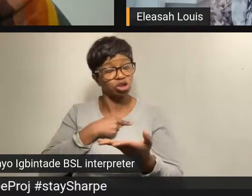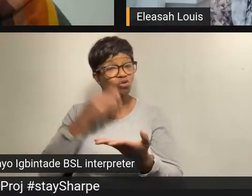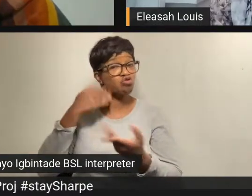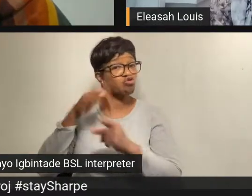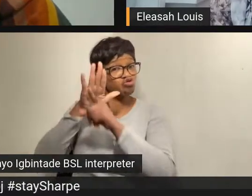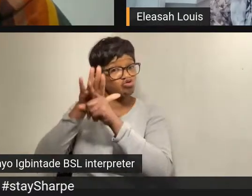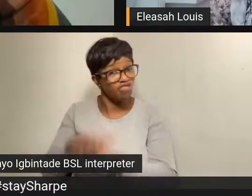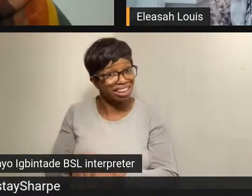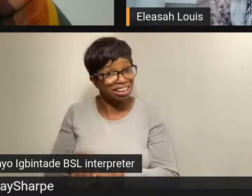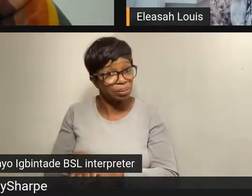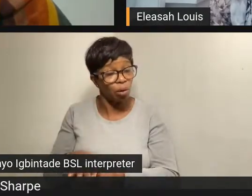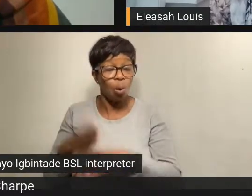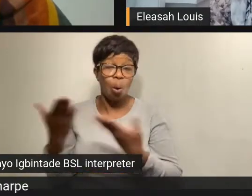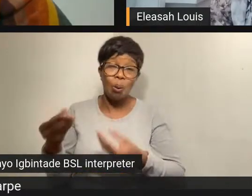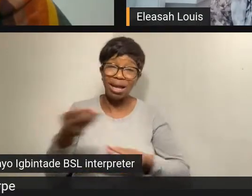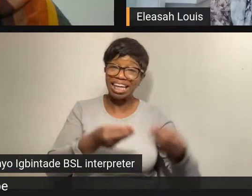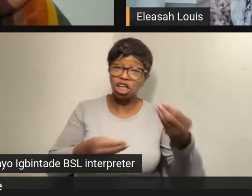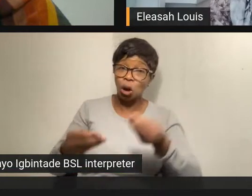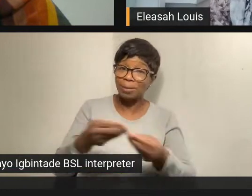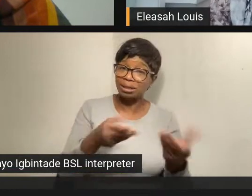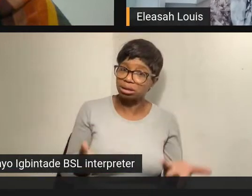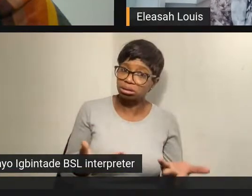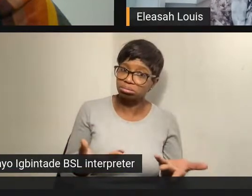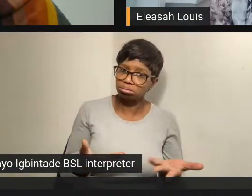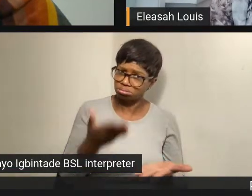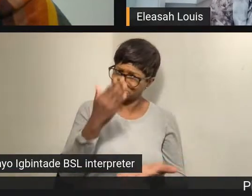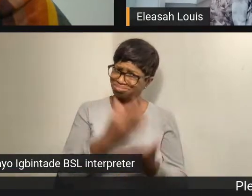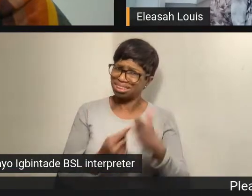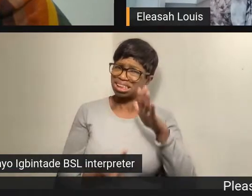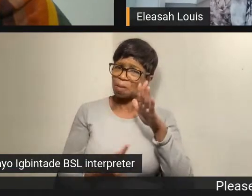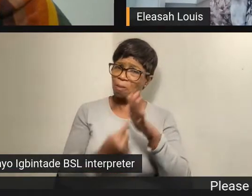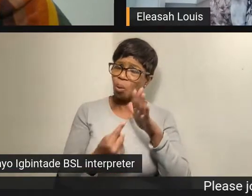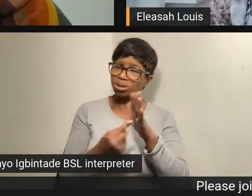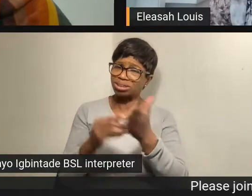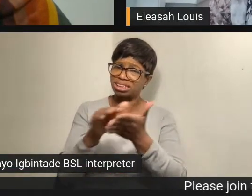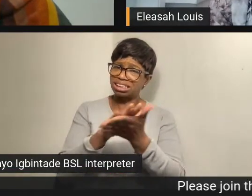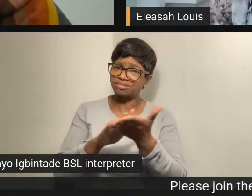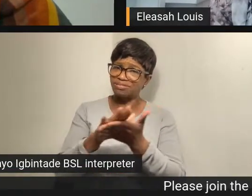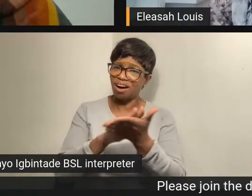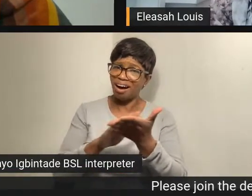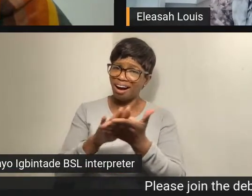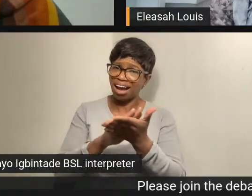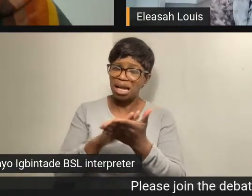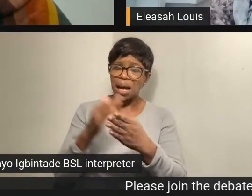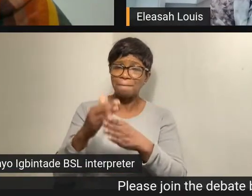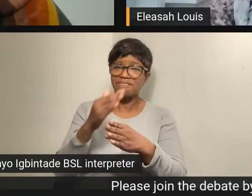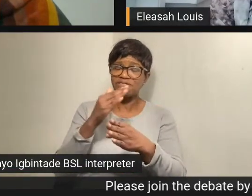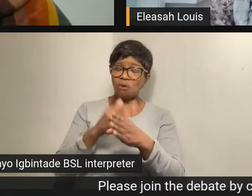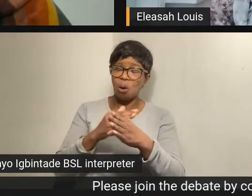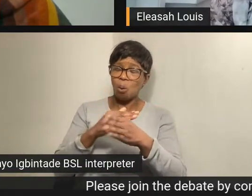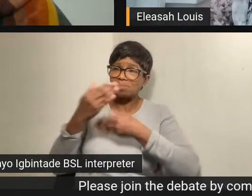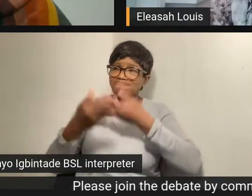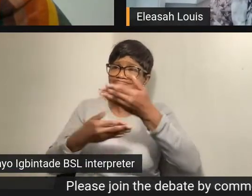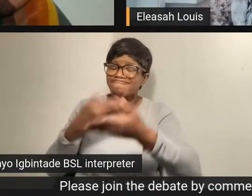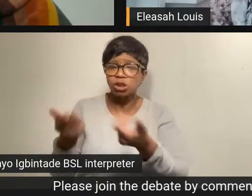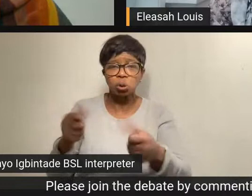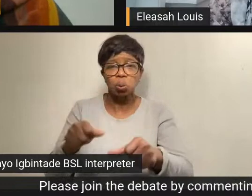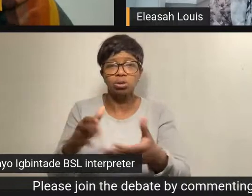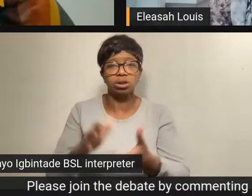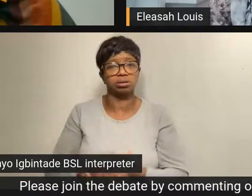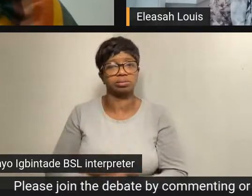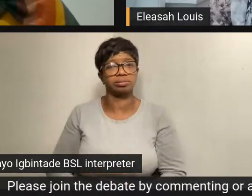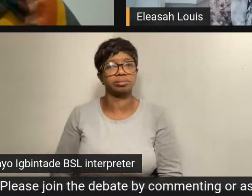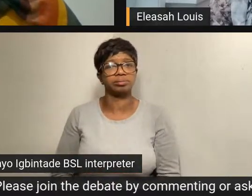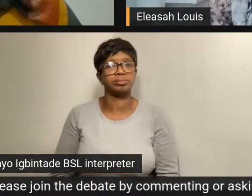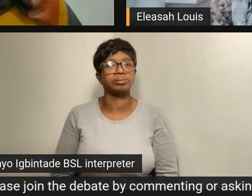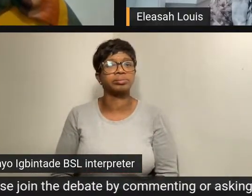prejudice or economics? This is important to define before prescribing solutions.